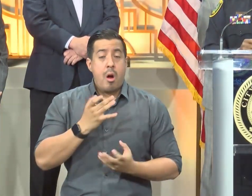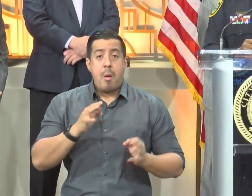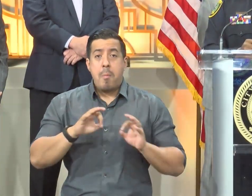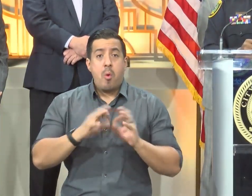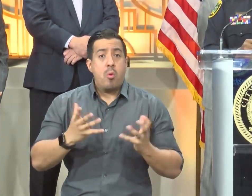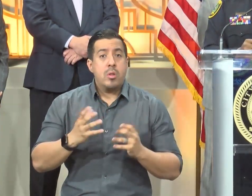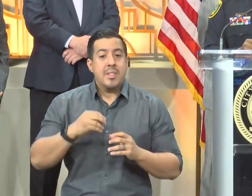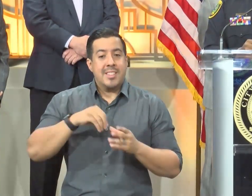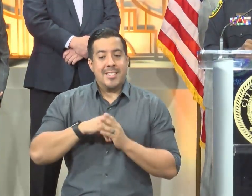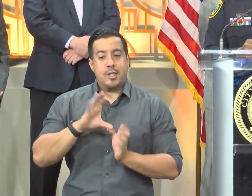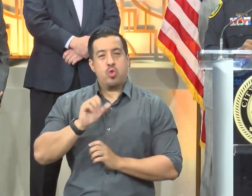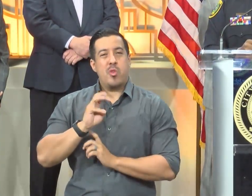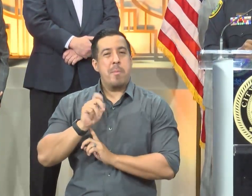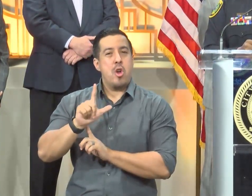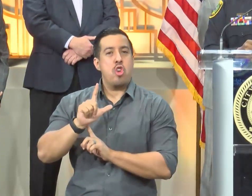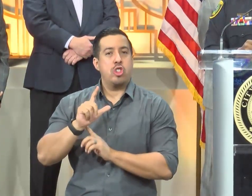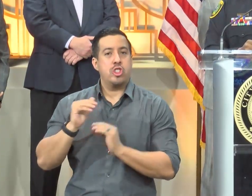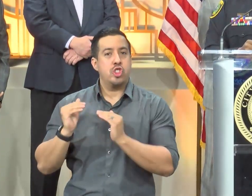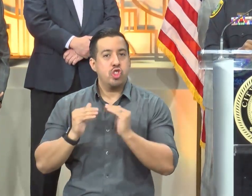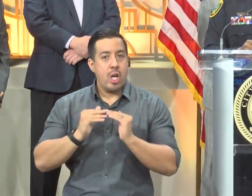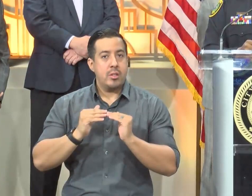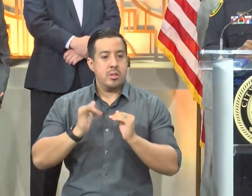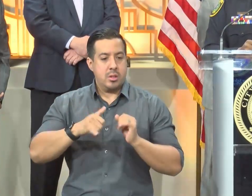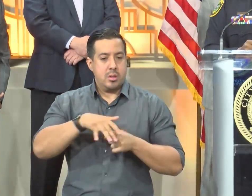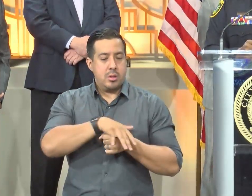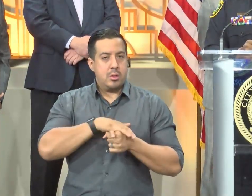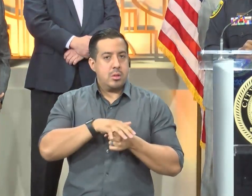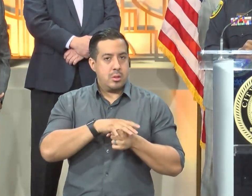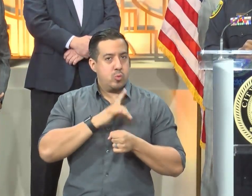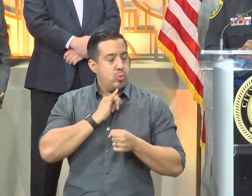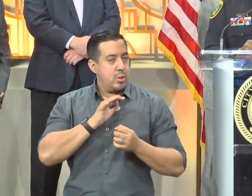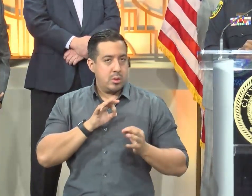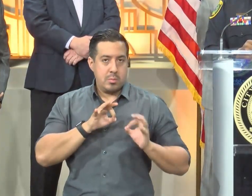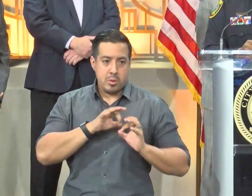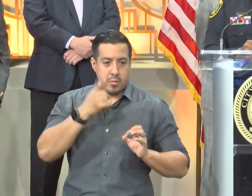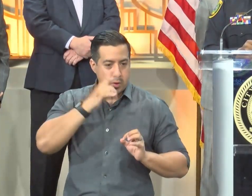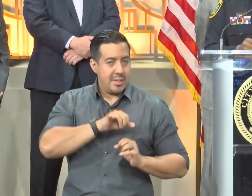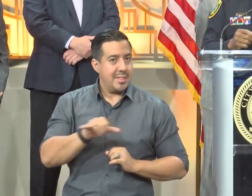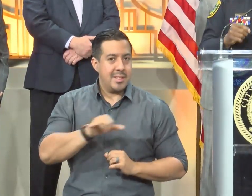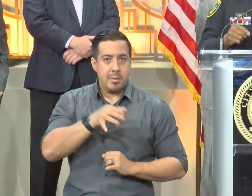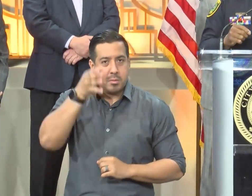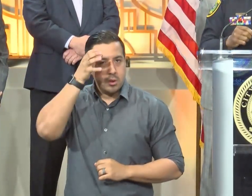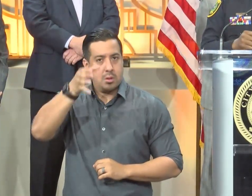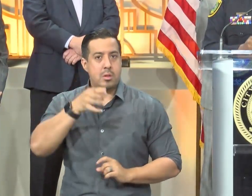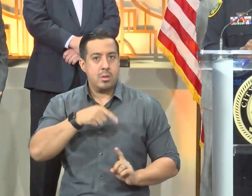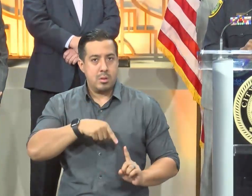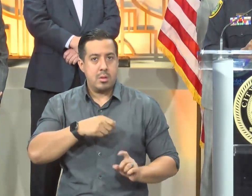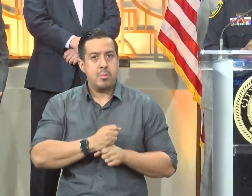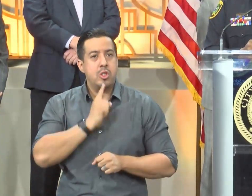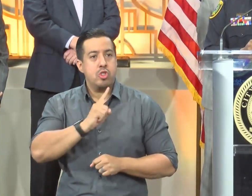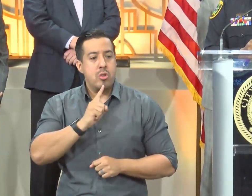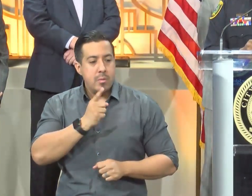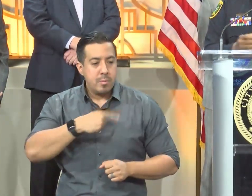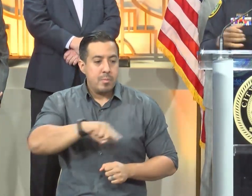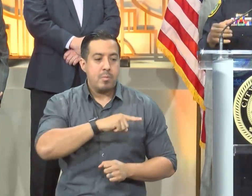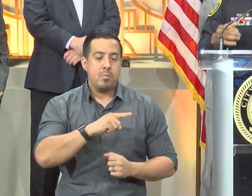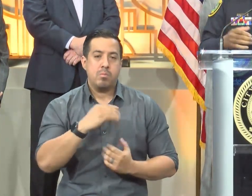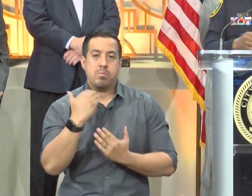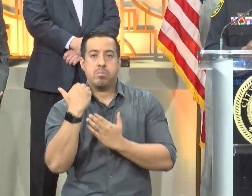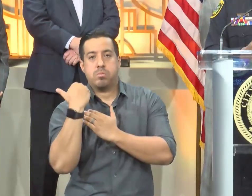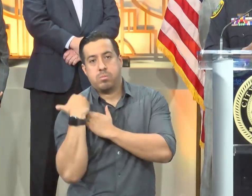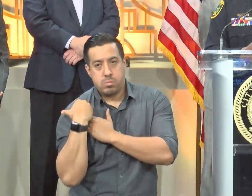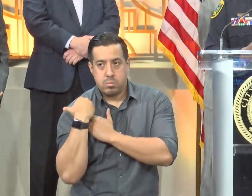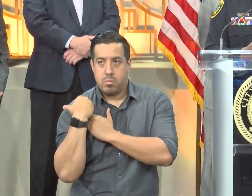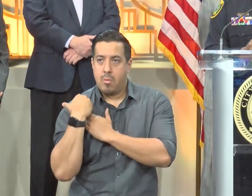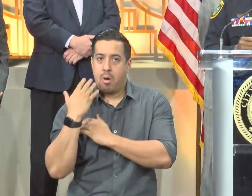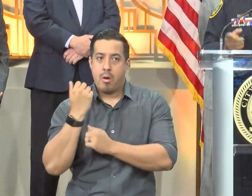in the criminal justice arena. So it's time that everybody take some responsibility and everybody